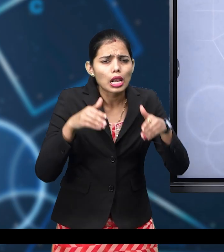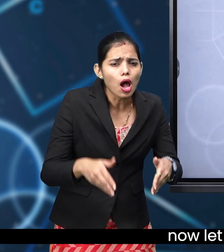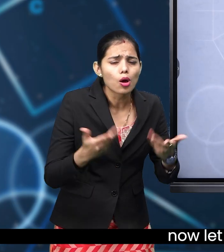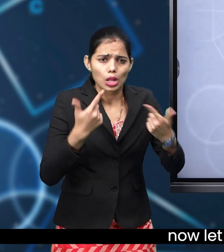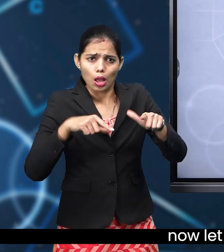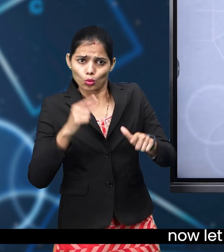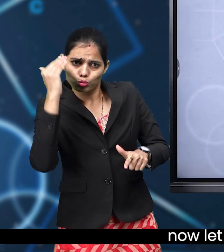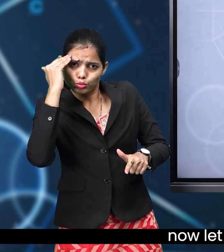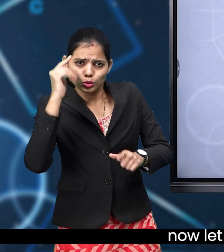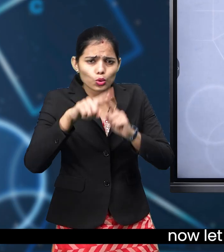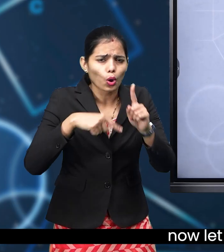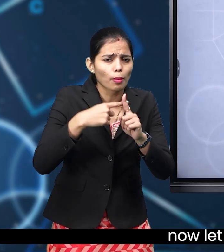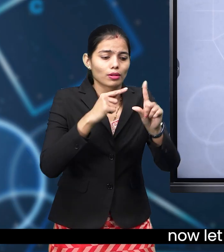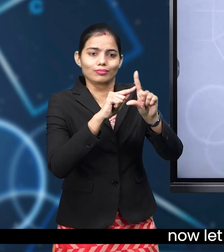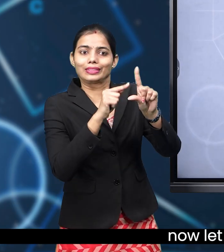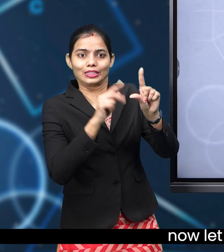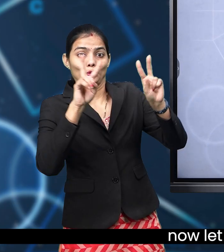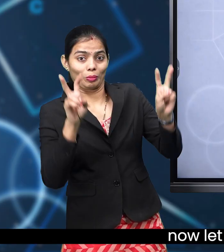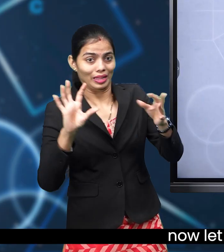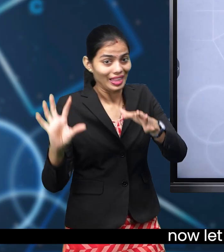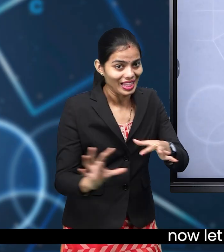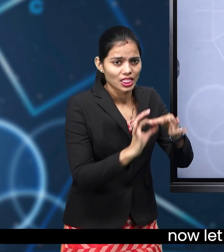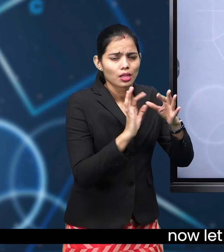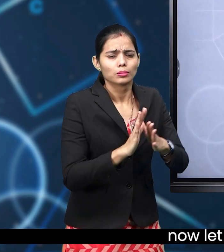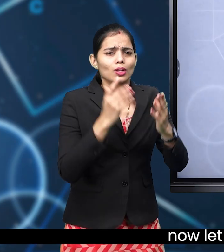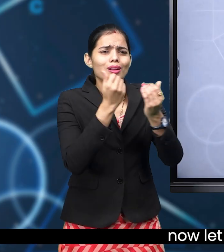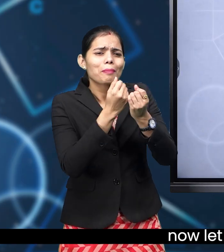Student, now let us know about angles.